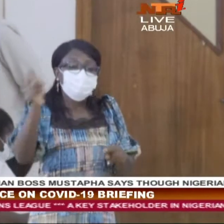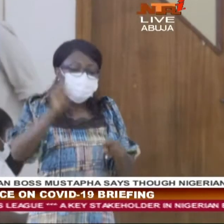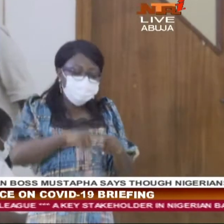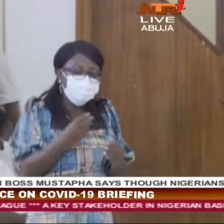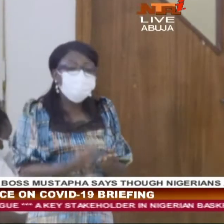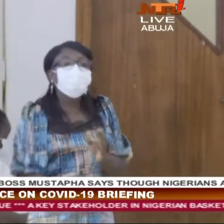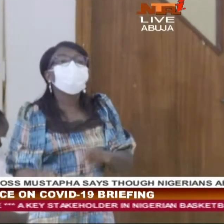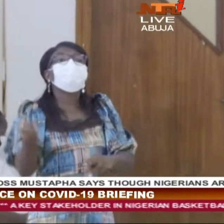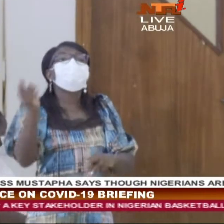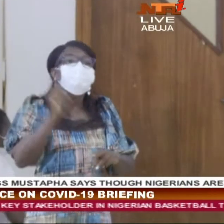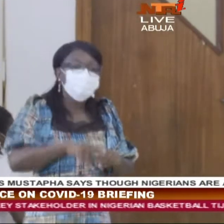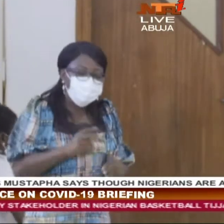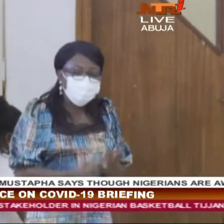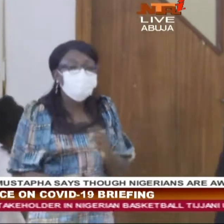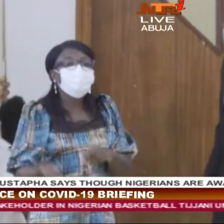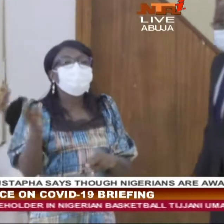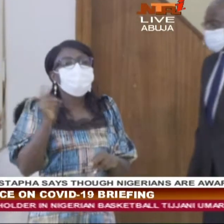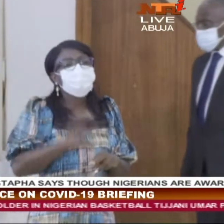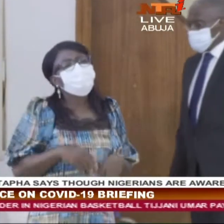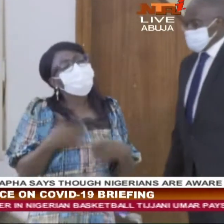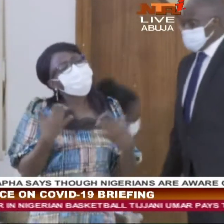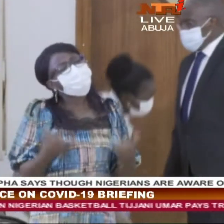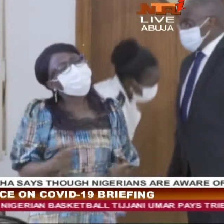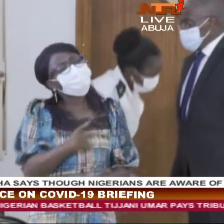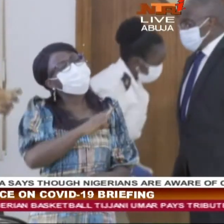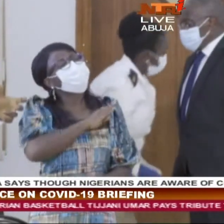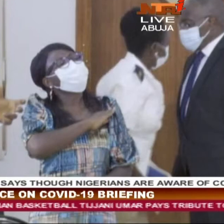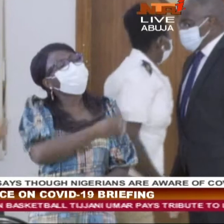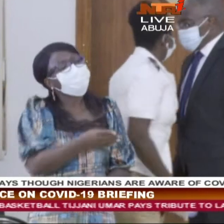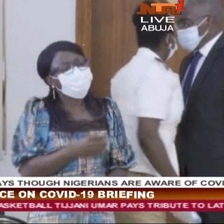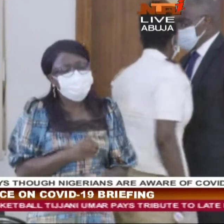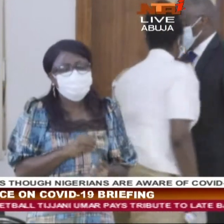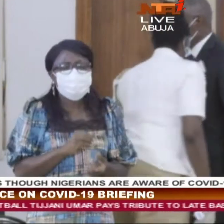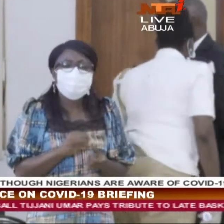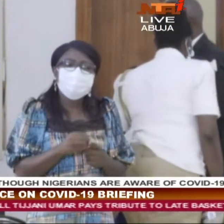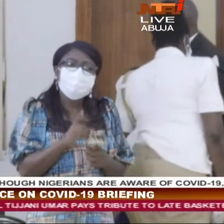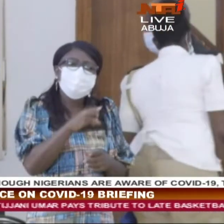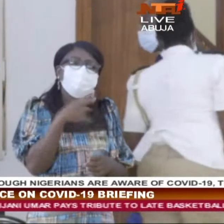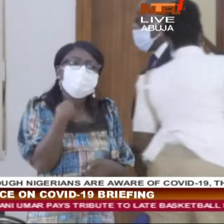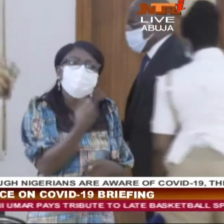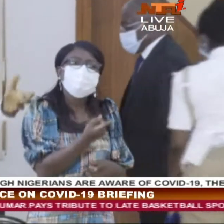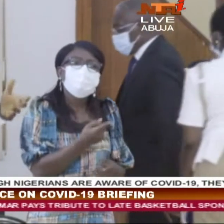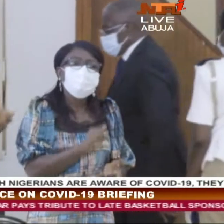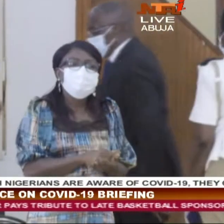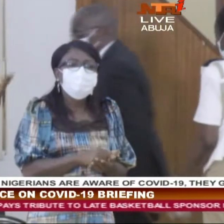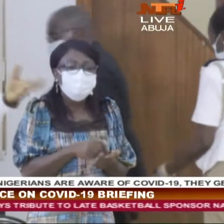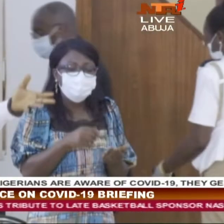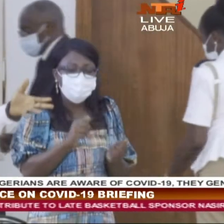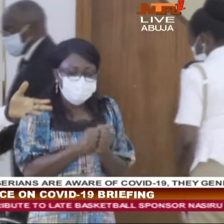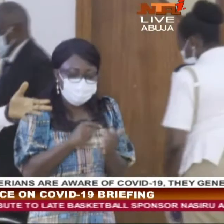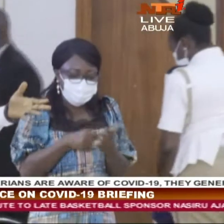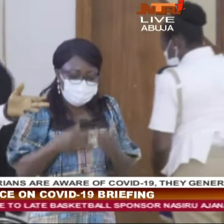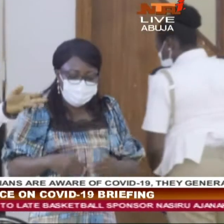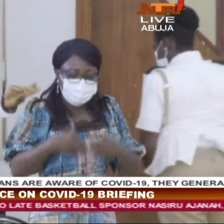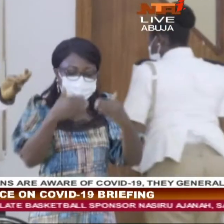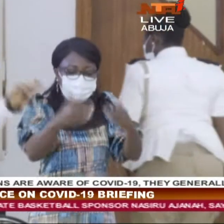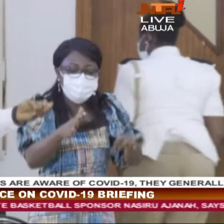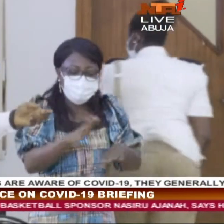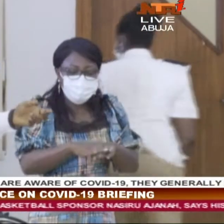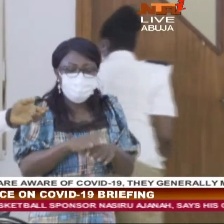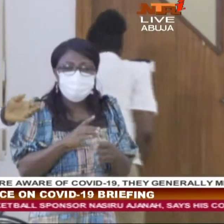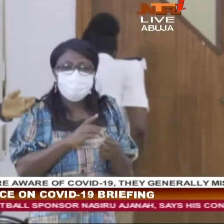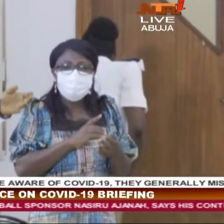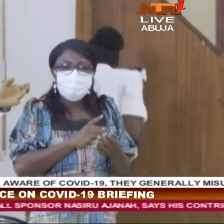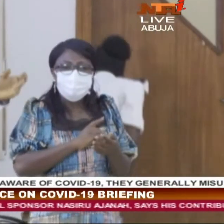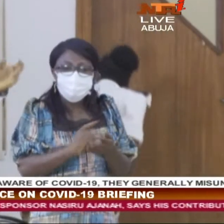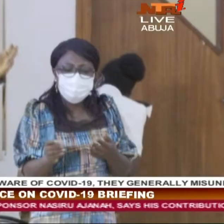basis. Are you confident, or are you saying, sir, that the extension would afford public